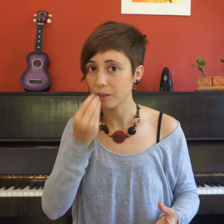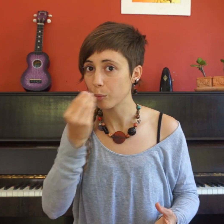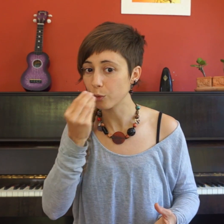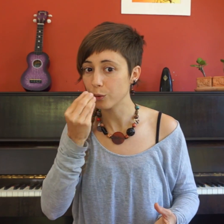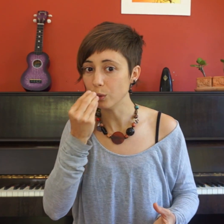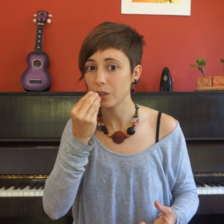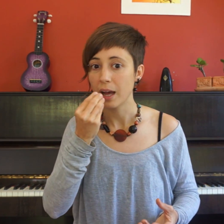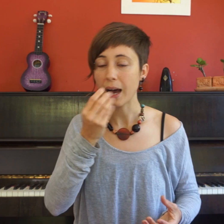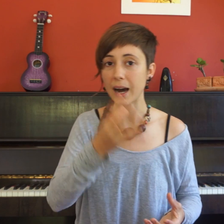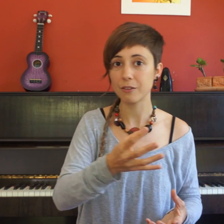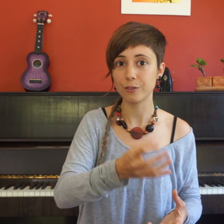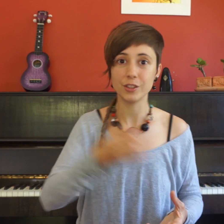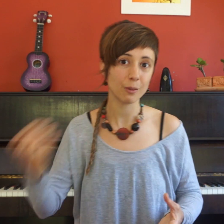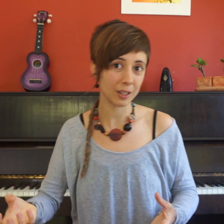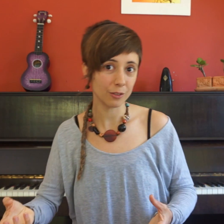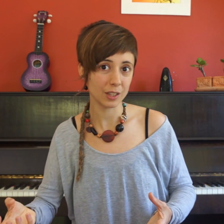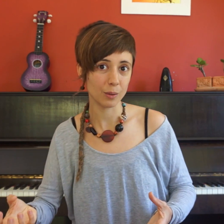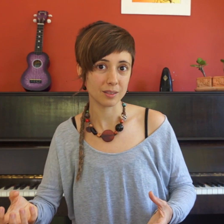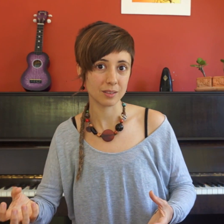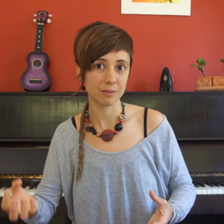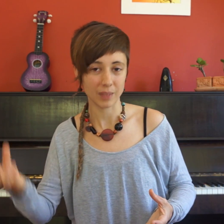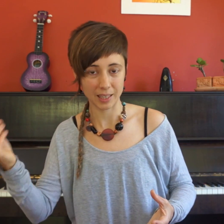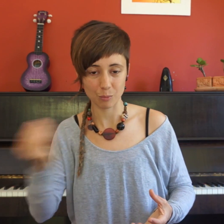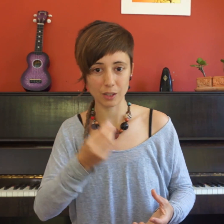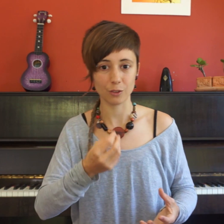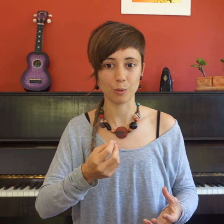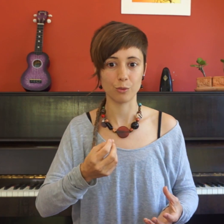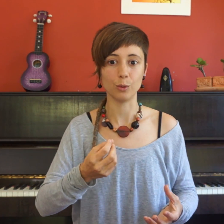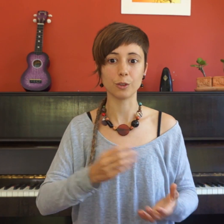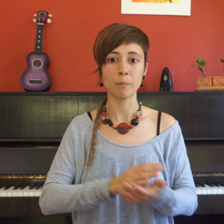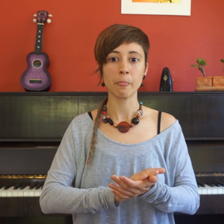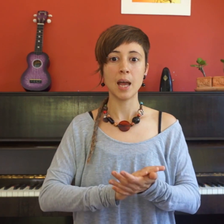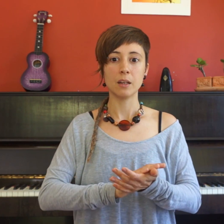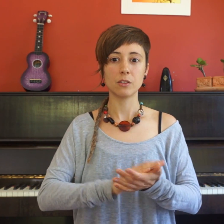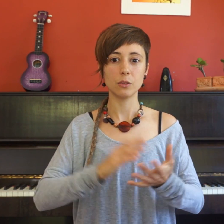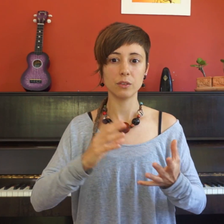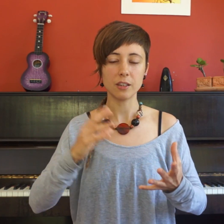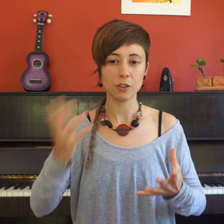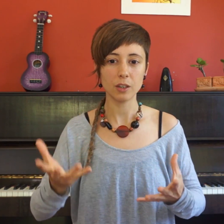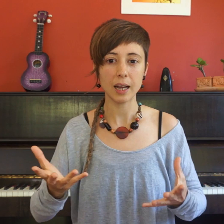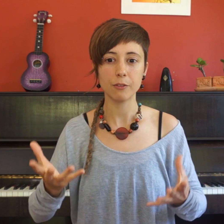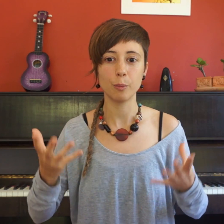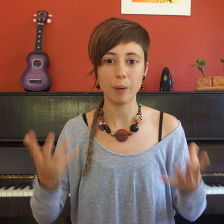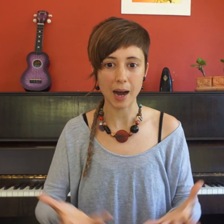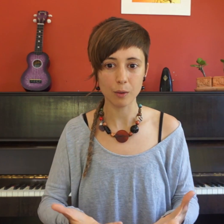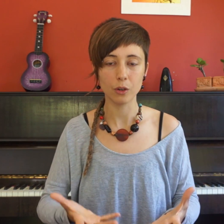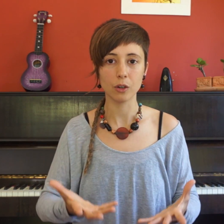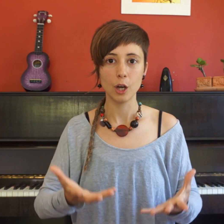example food, have a direct consequence. I can bring her some food. So they suddenly have the power